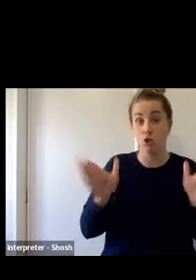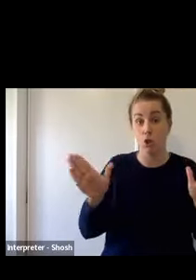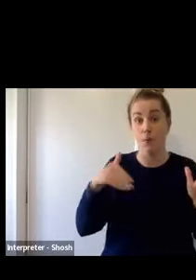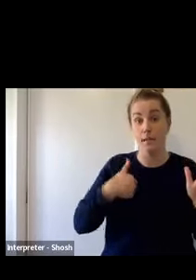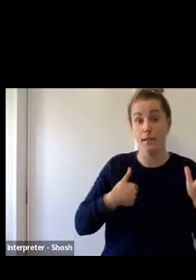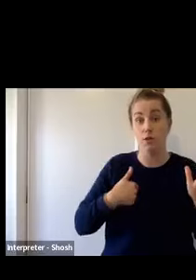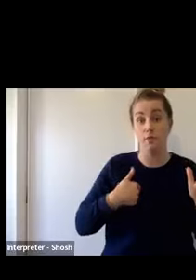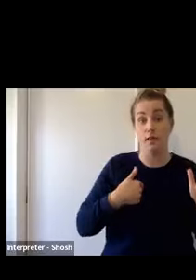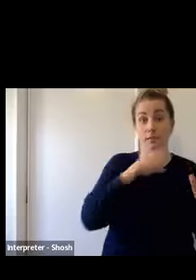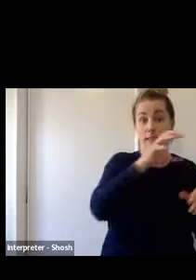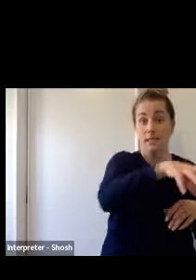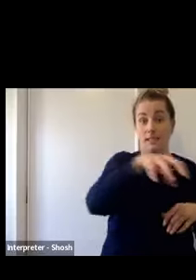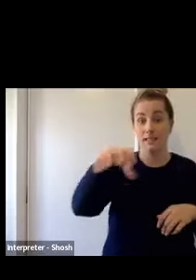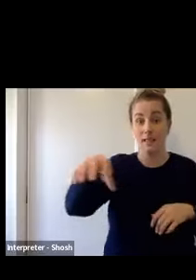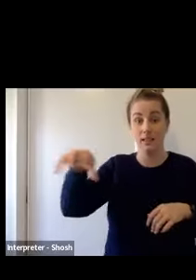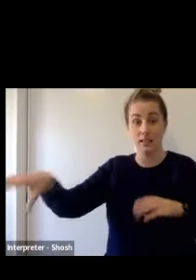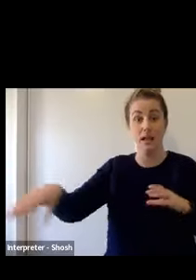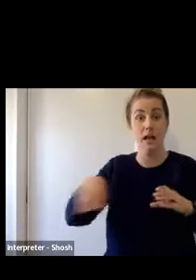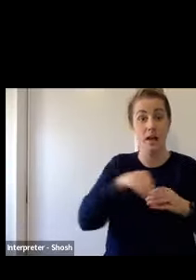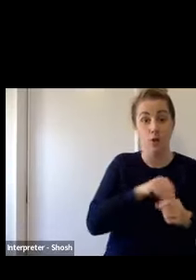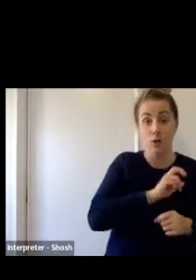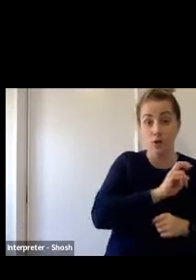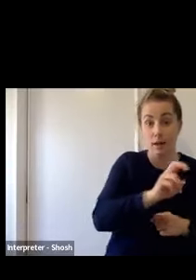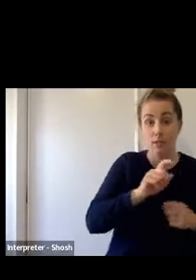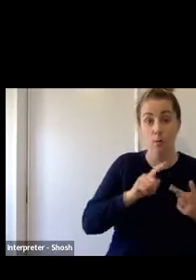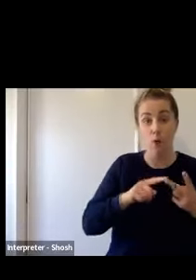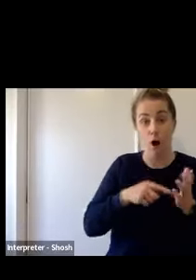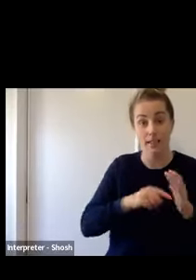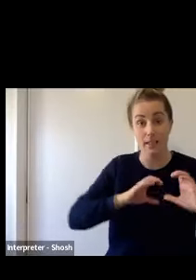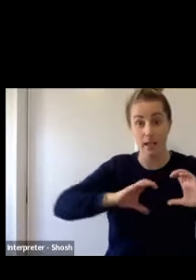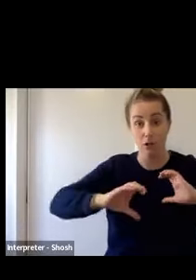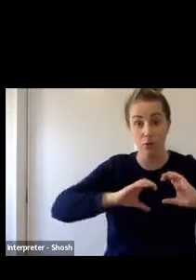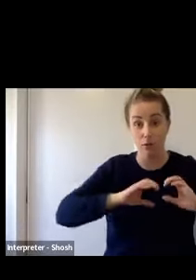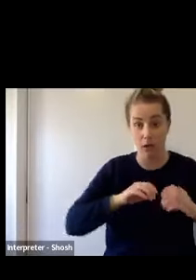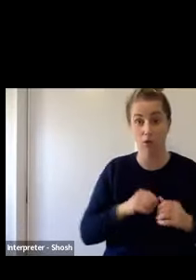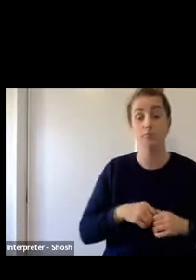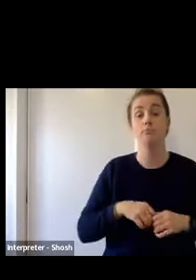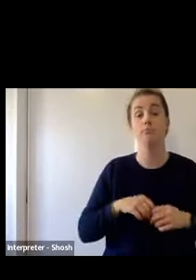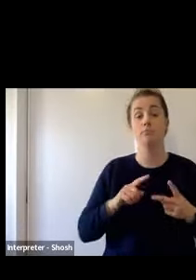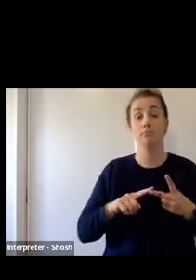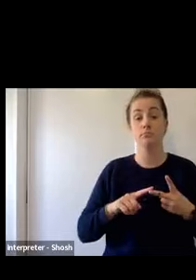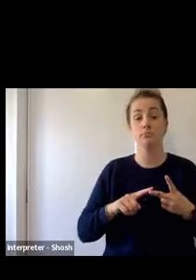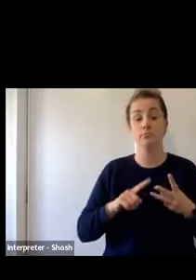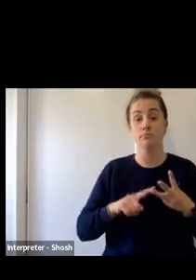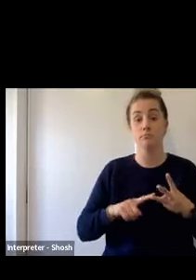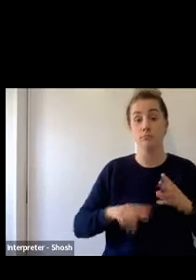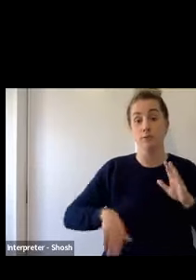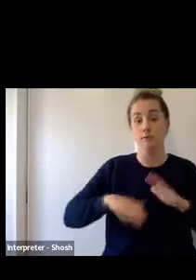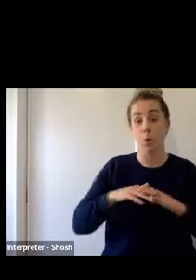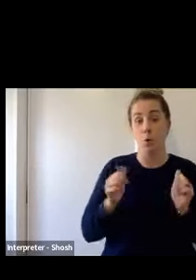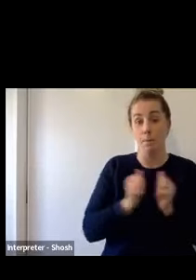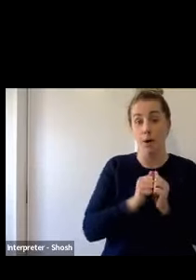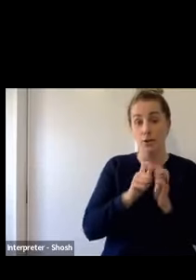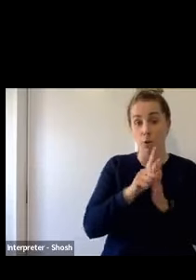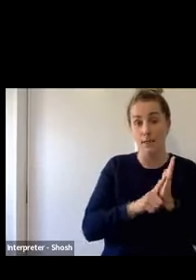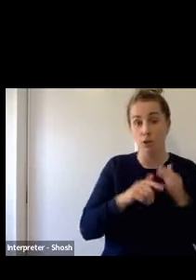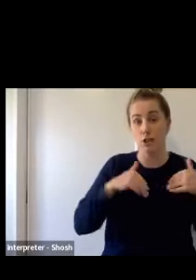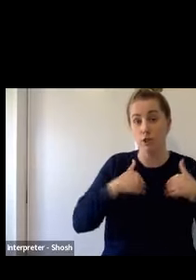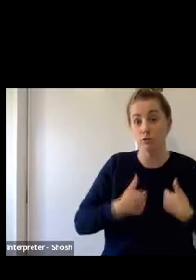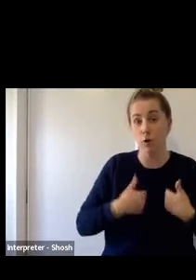across sectors, including transportation, IT, and communications. That for compliance, the legislation should